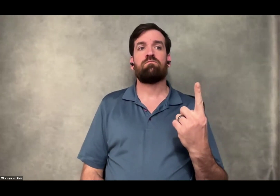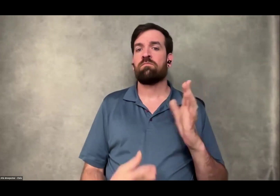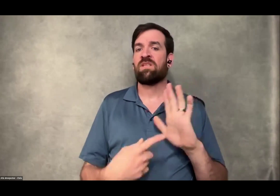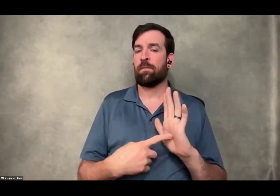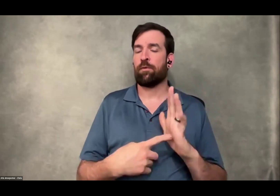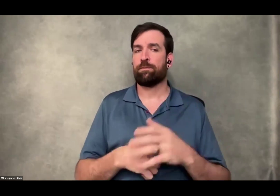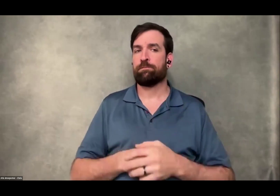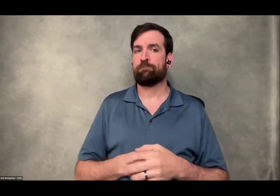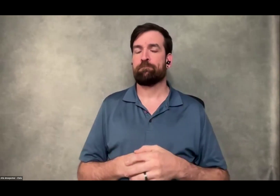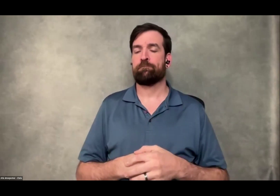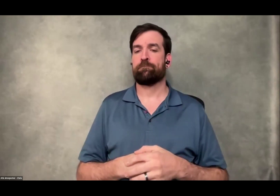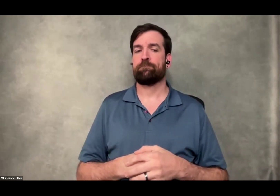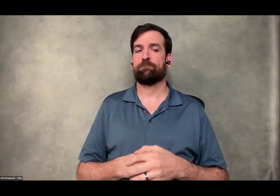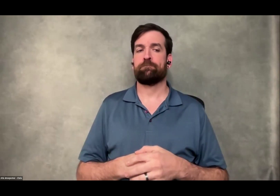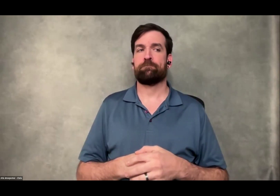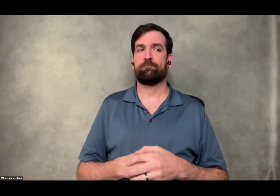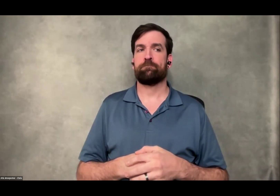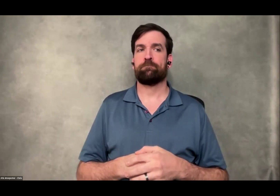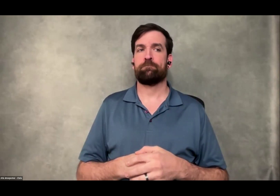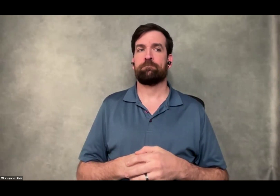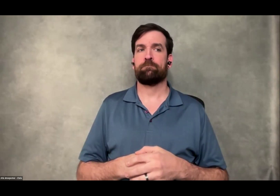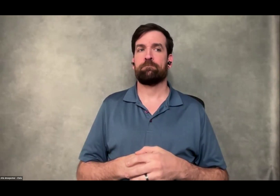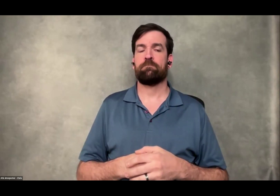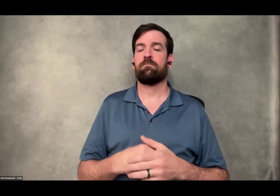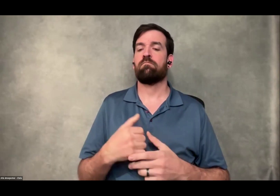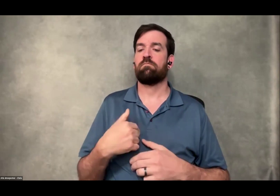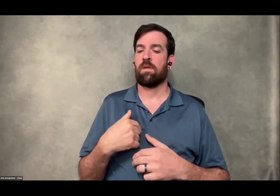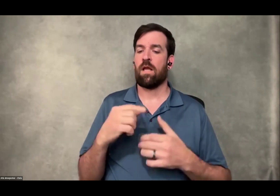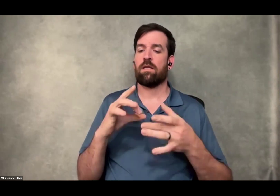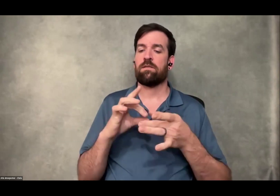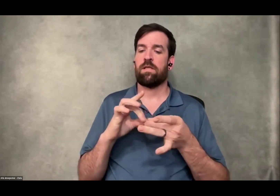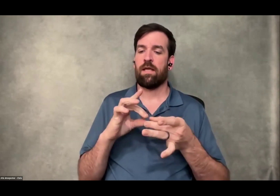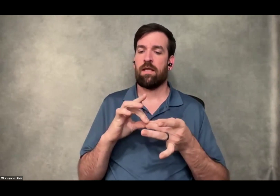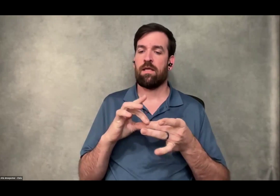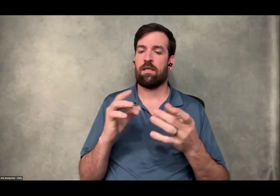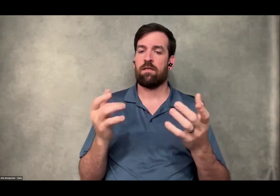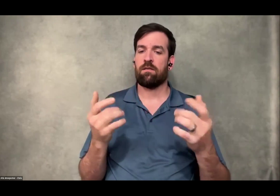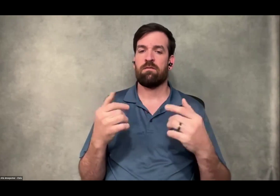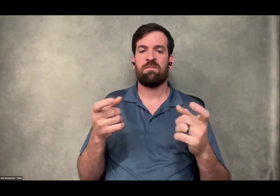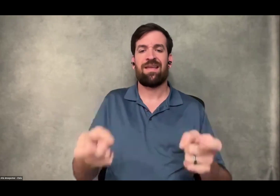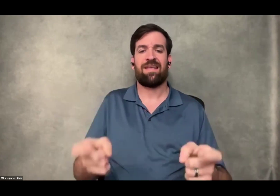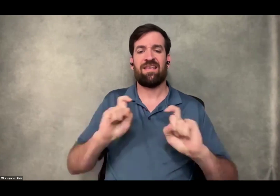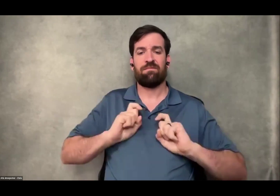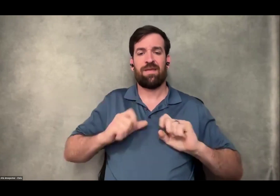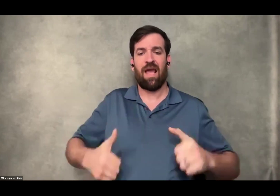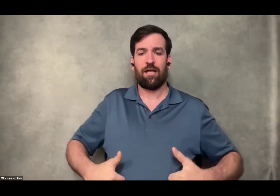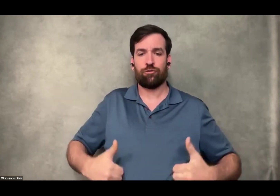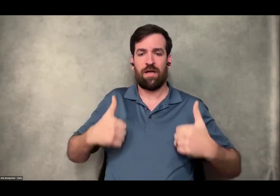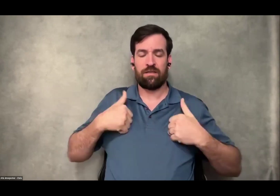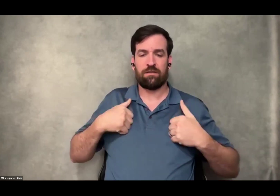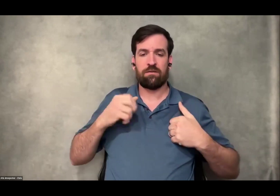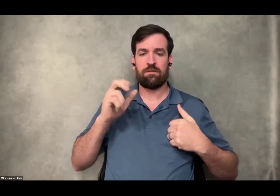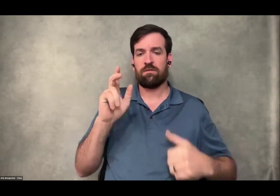example was that I said, give me the address of the